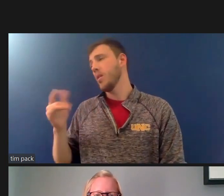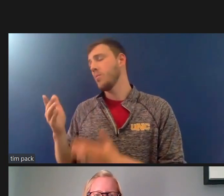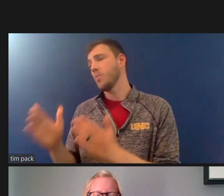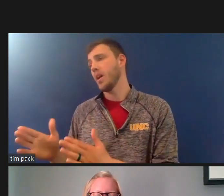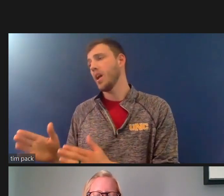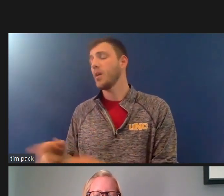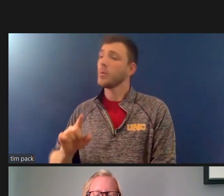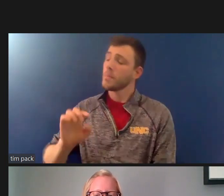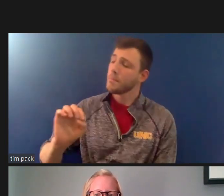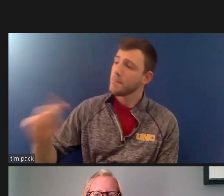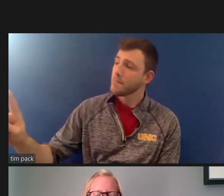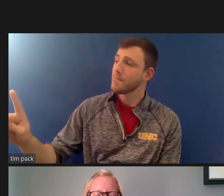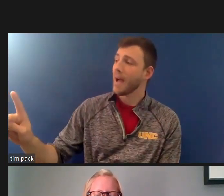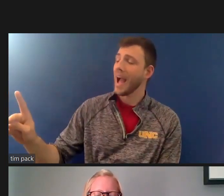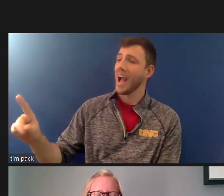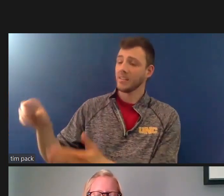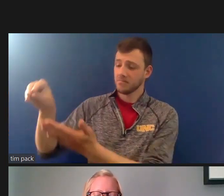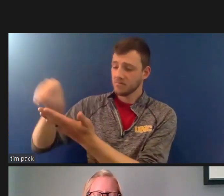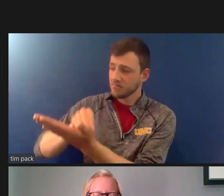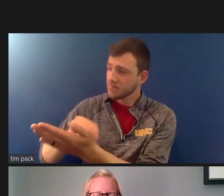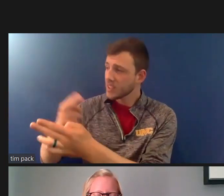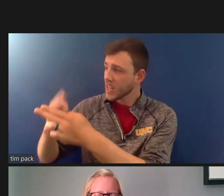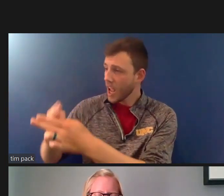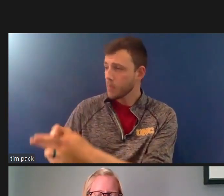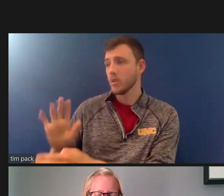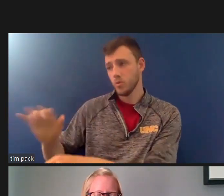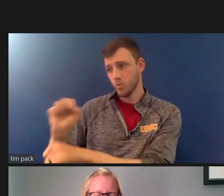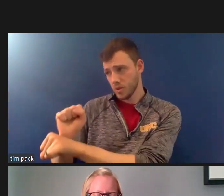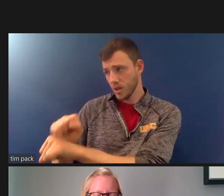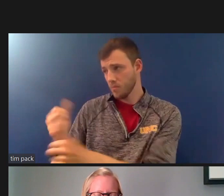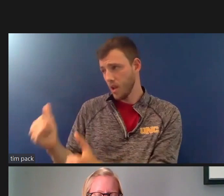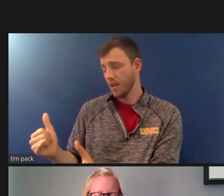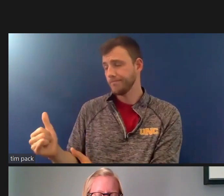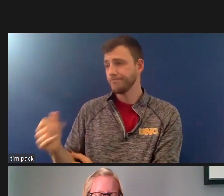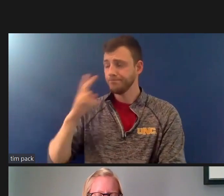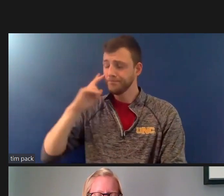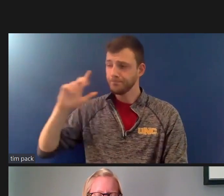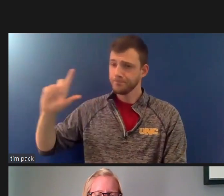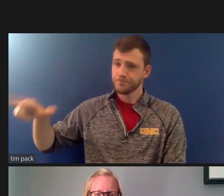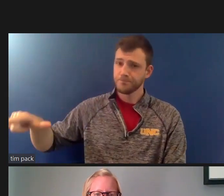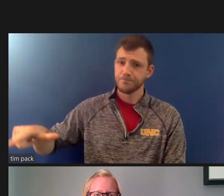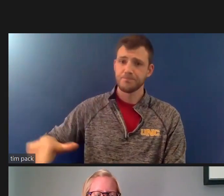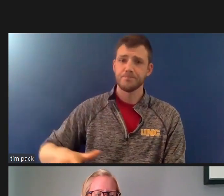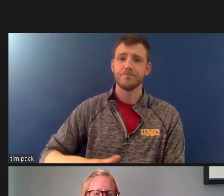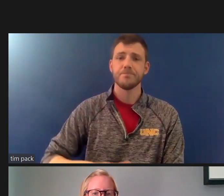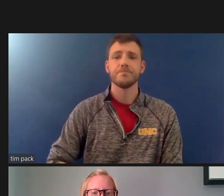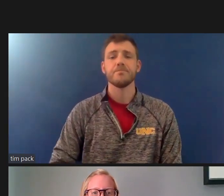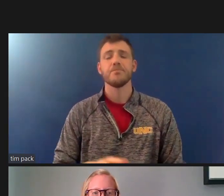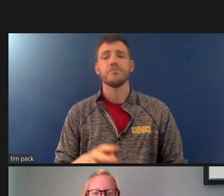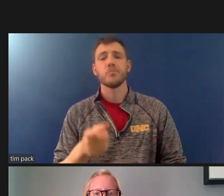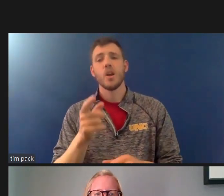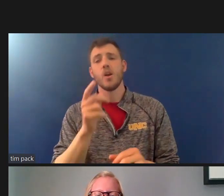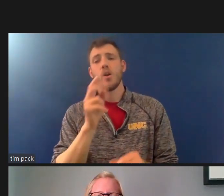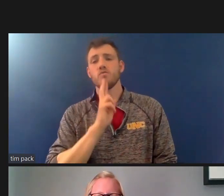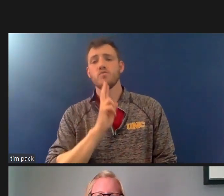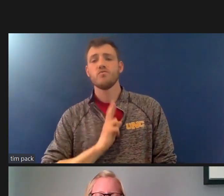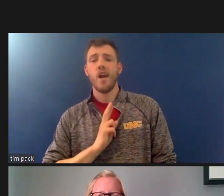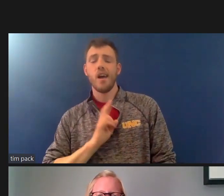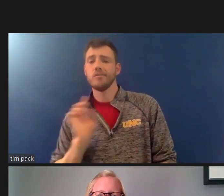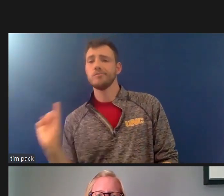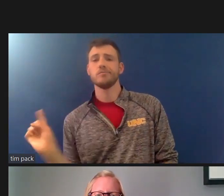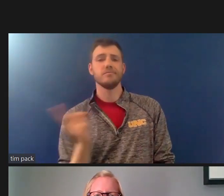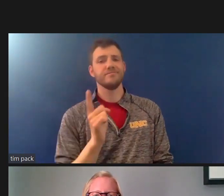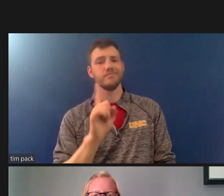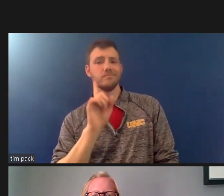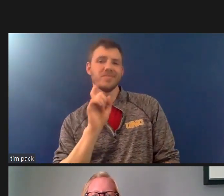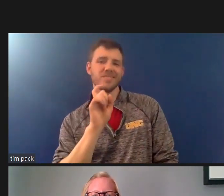Now go back, Piggy, and take names. That's your job. So long. He turned and raced after the other 2. Piggy